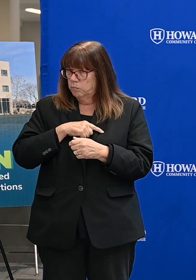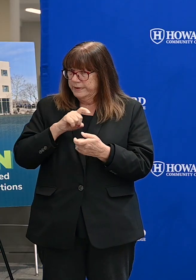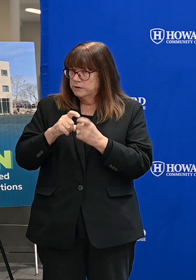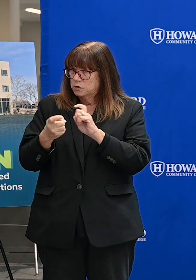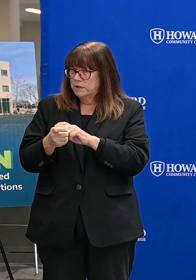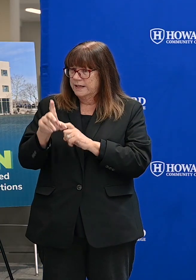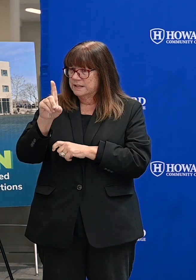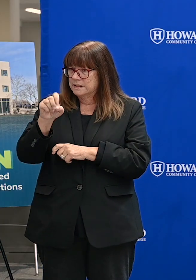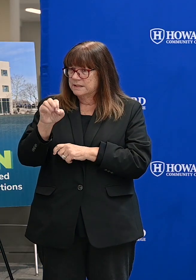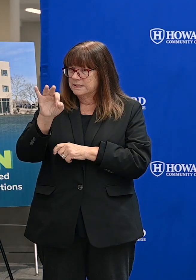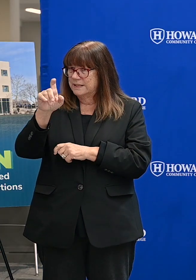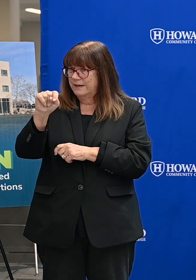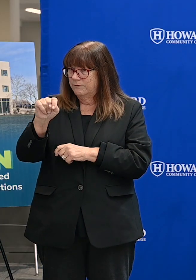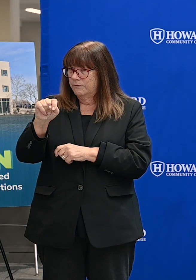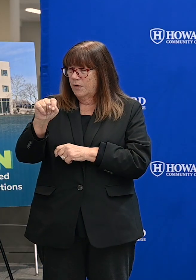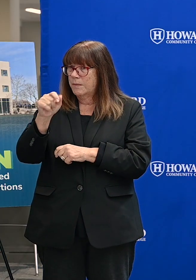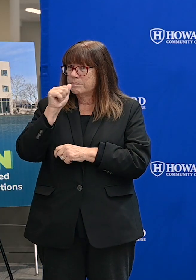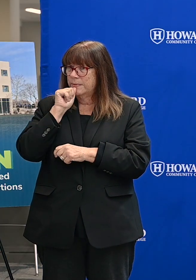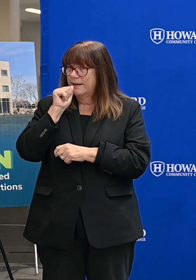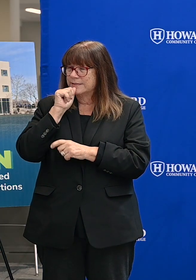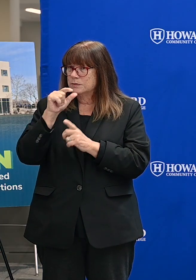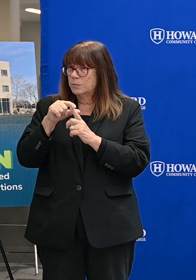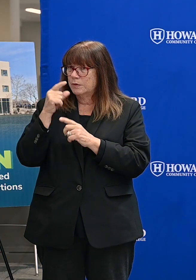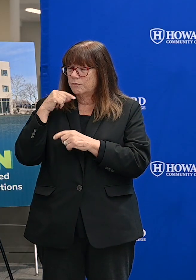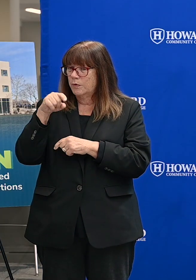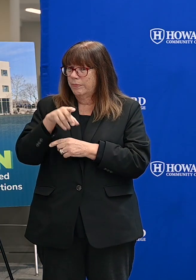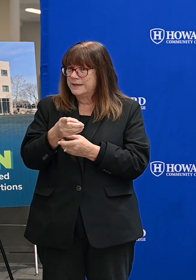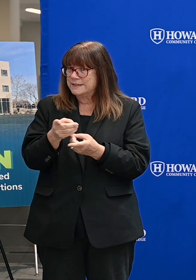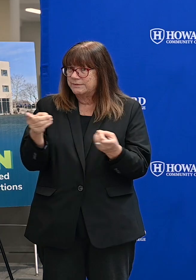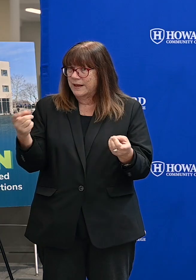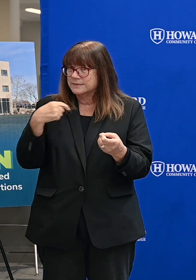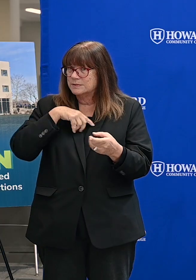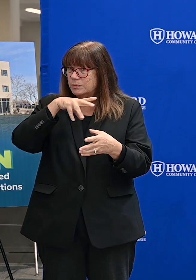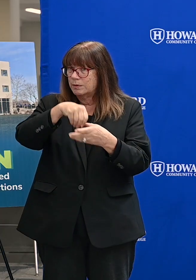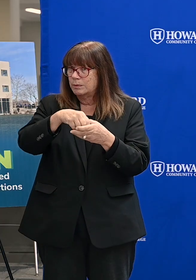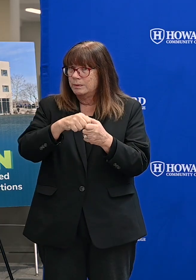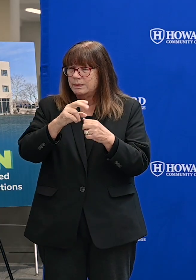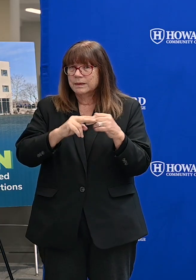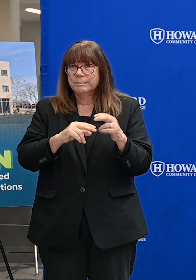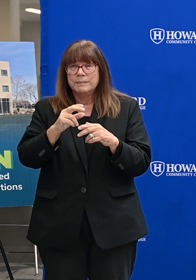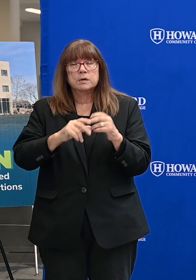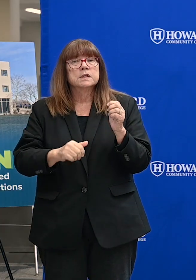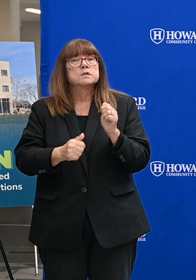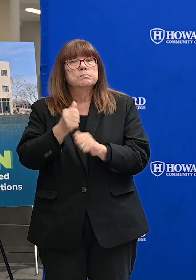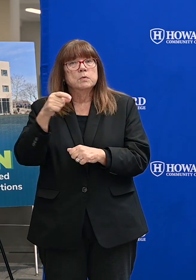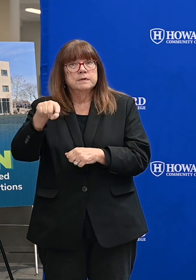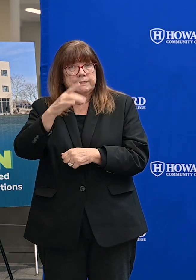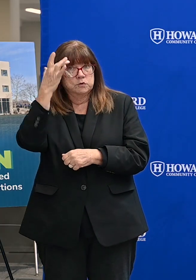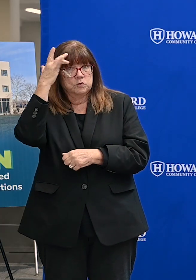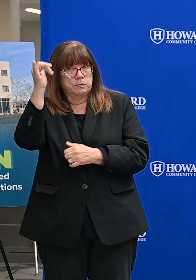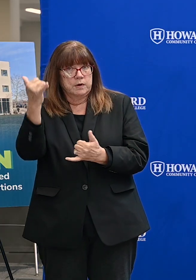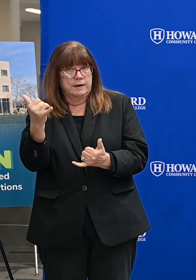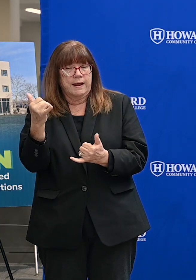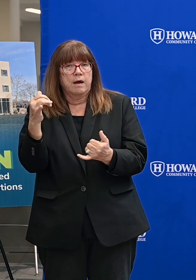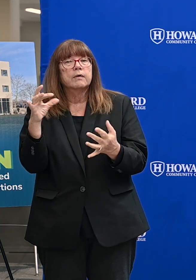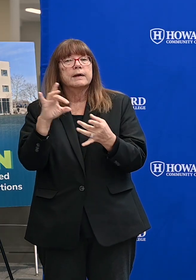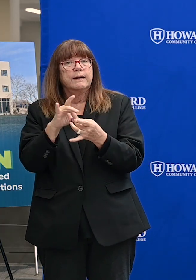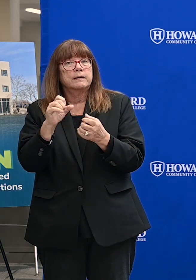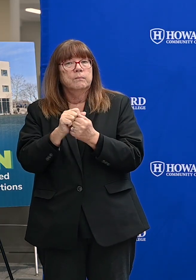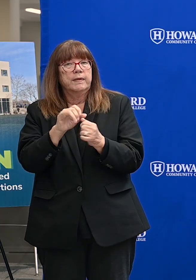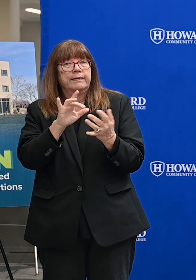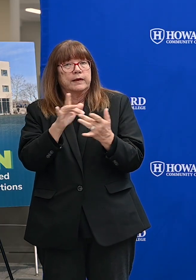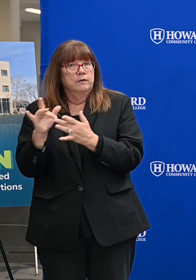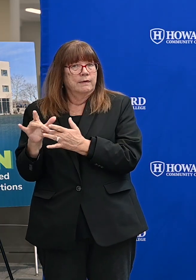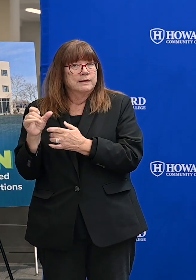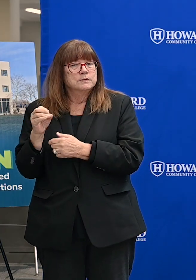the default password on these devices that we're incorporating in these buildings, most of which are smart now, meaning they're internet connected? They're